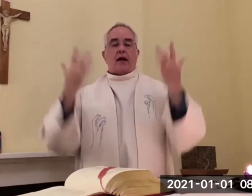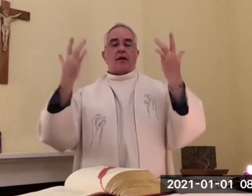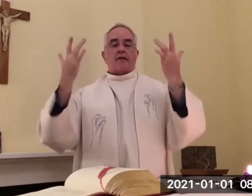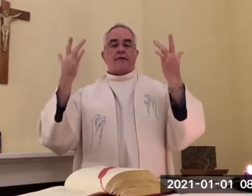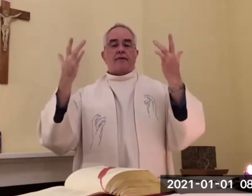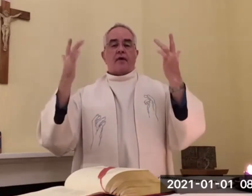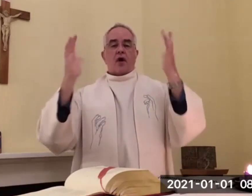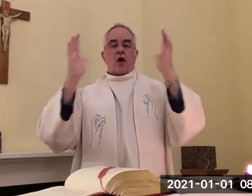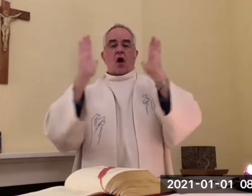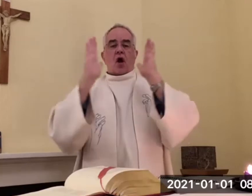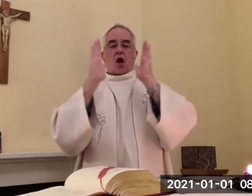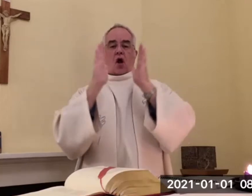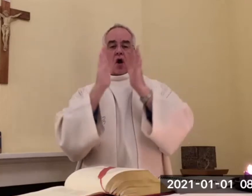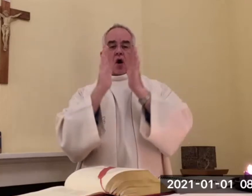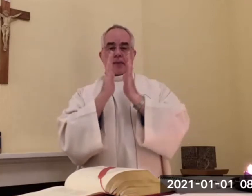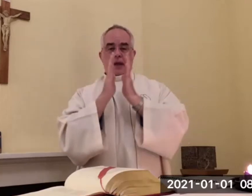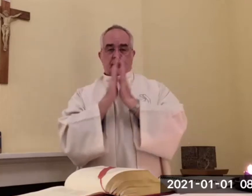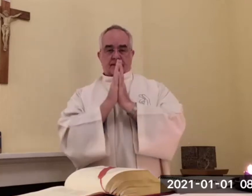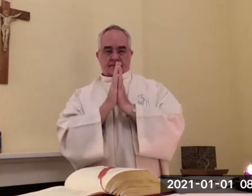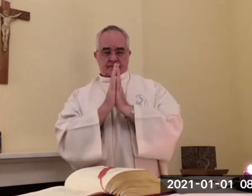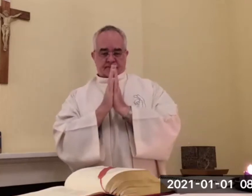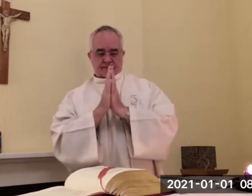life. Amen.